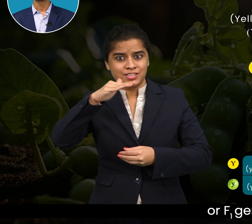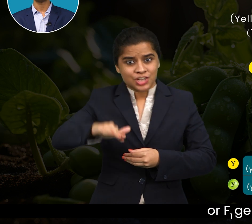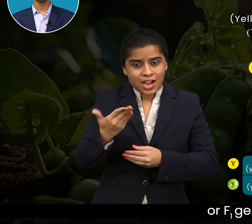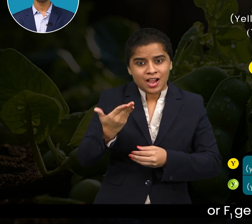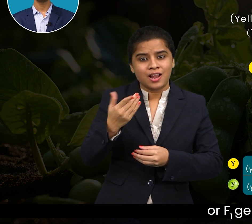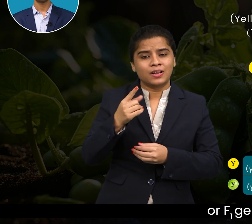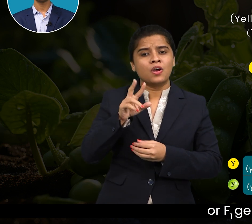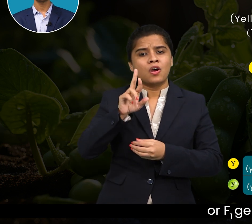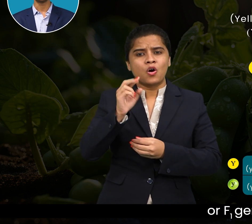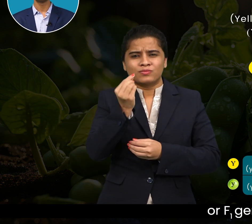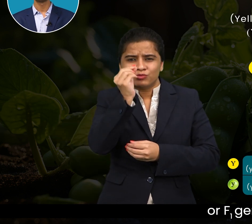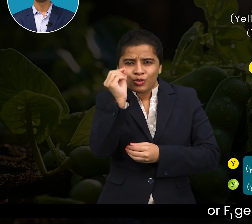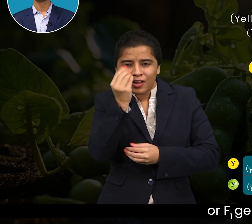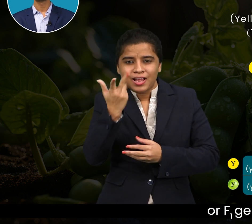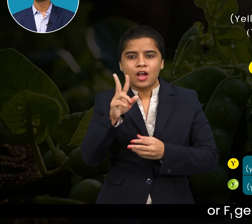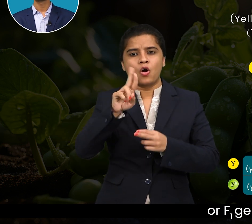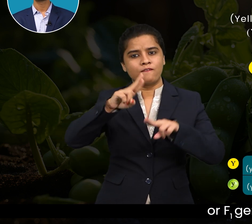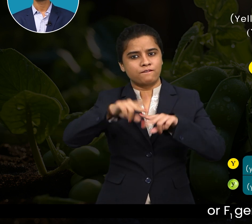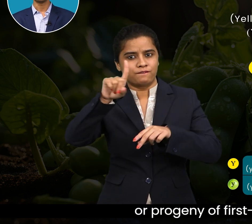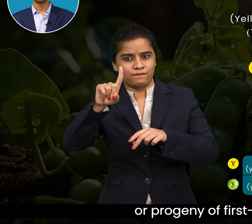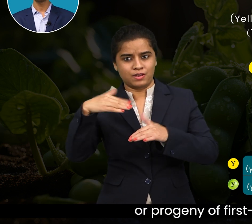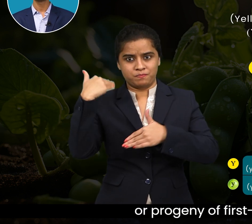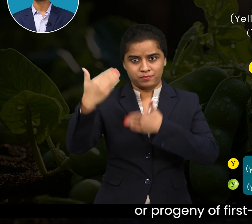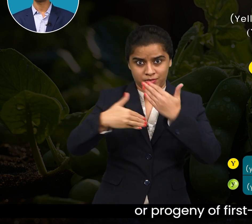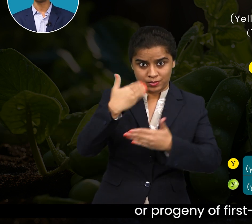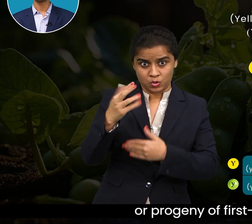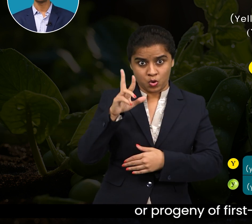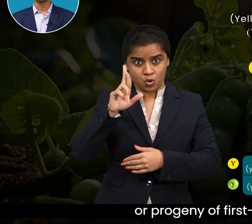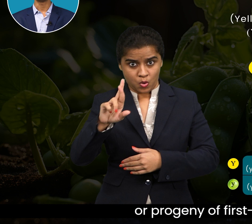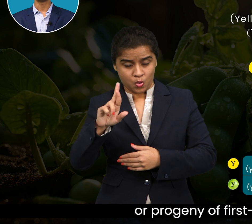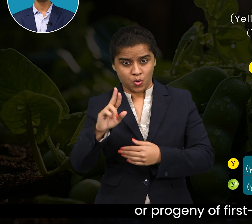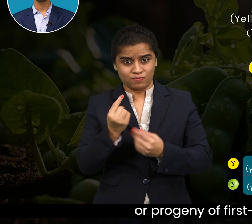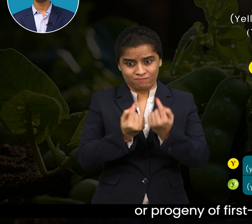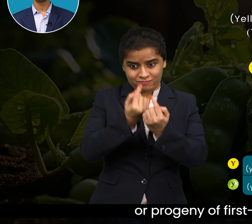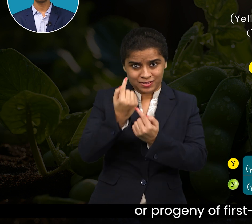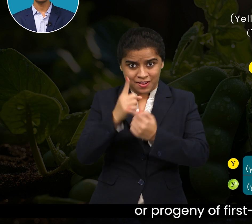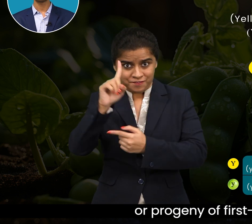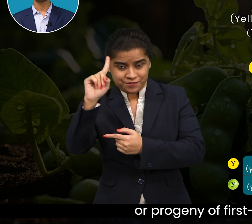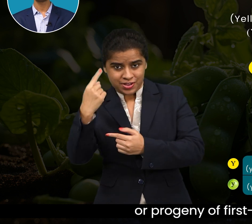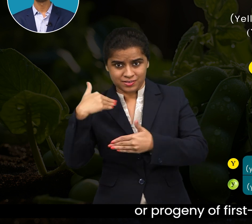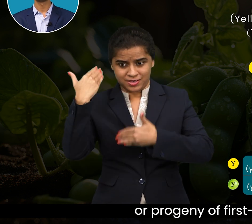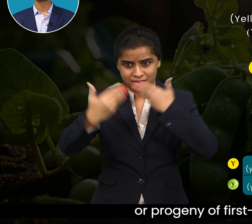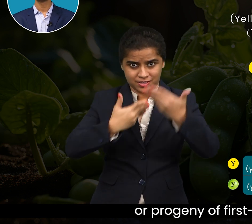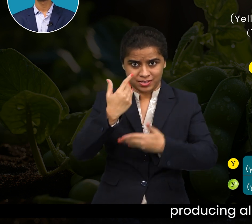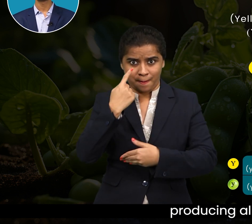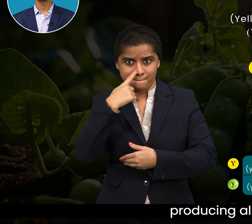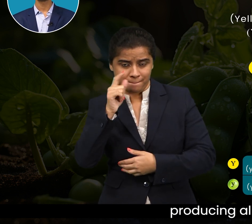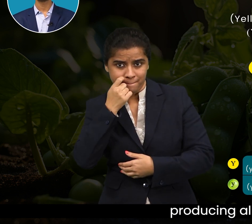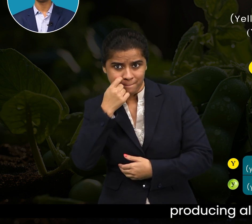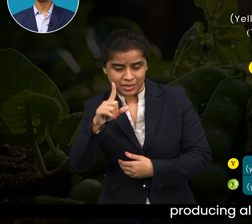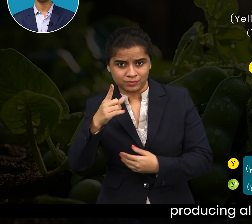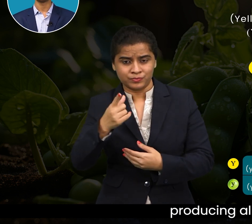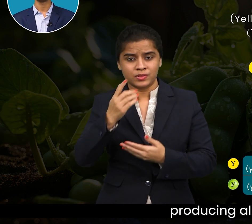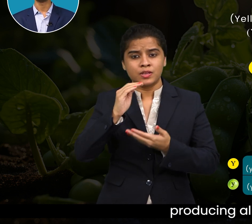or F1 generation or progeny of first generation parents